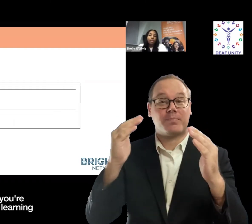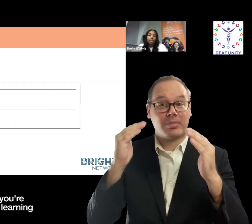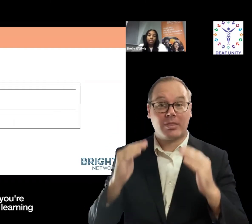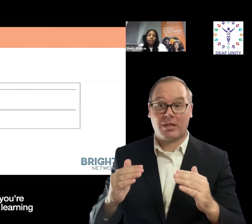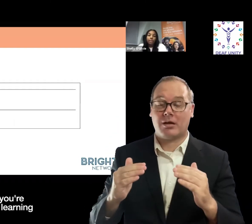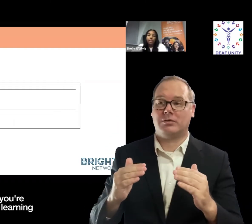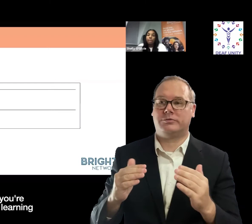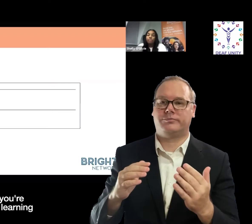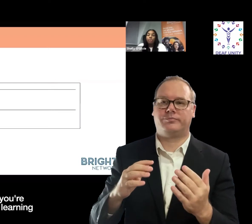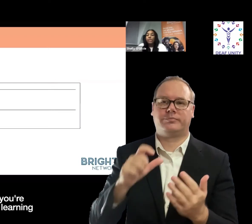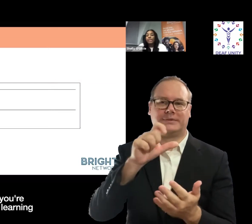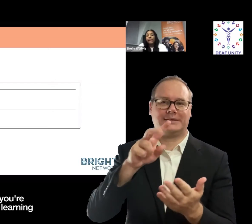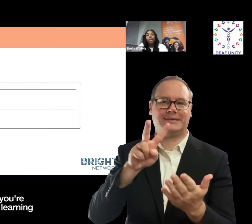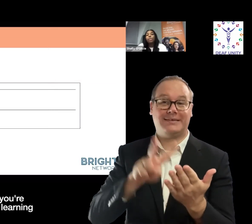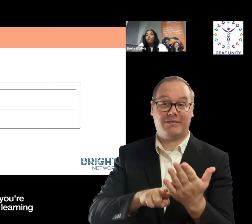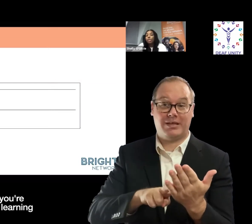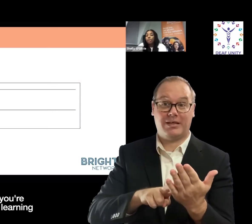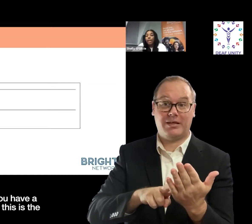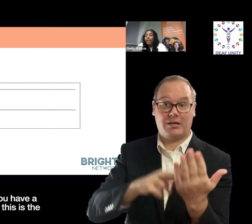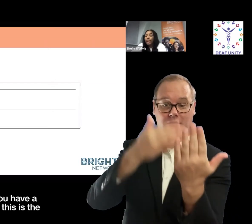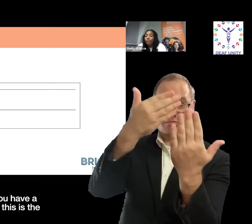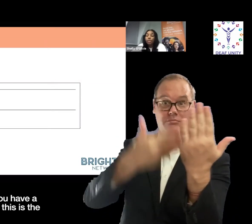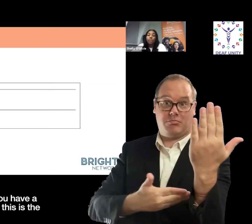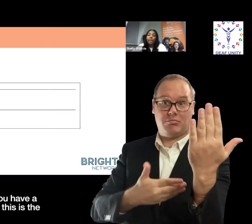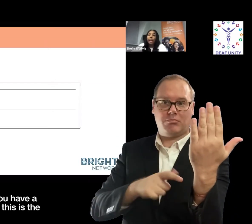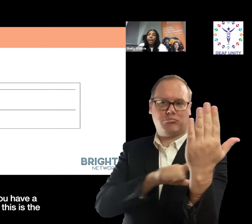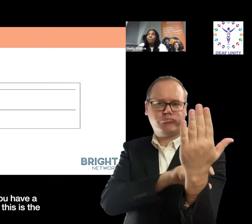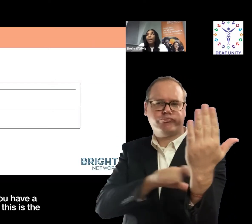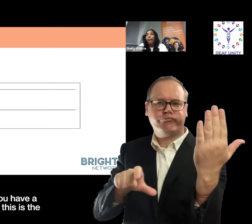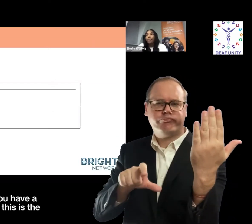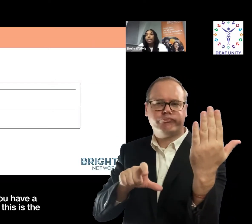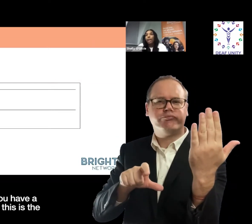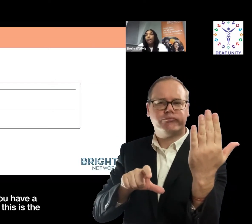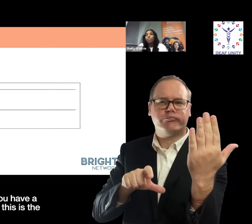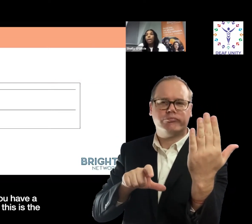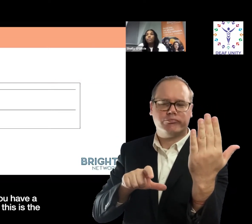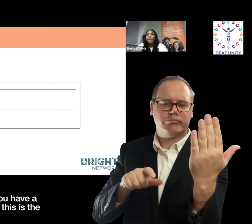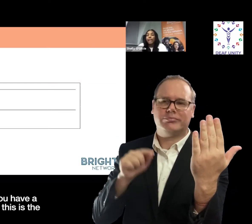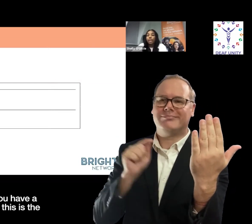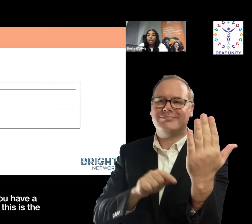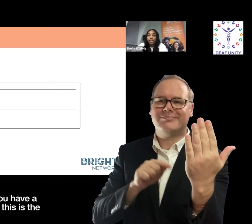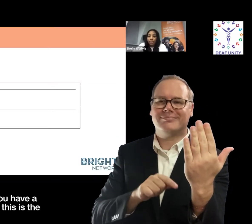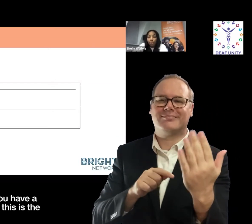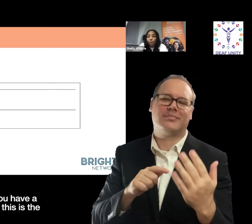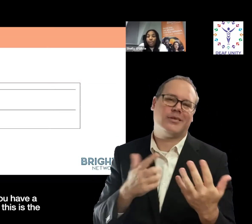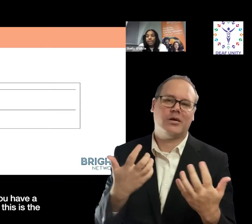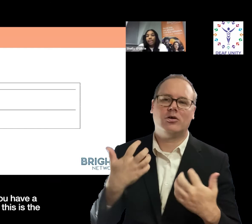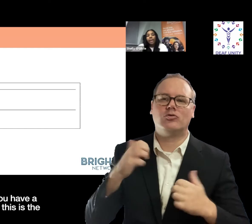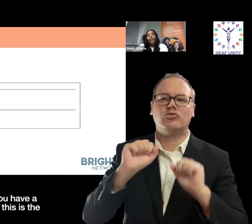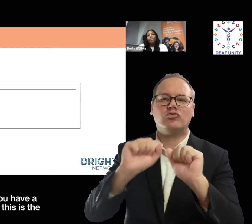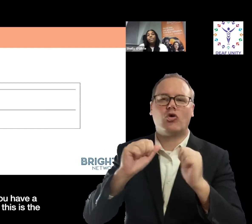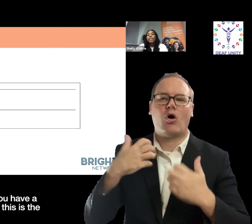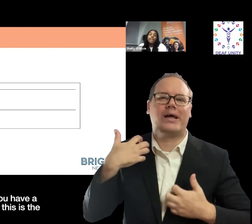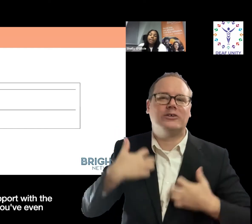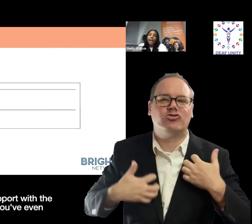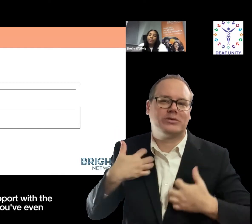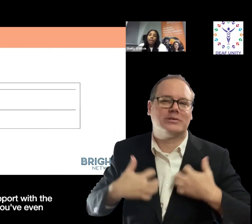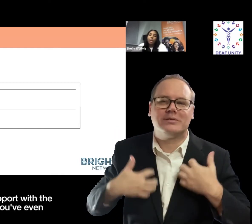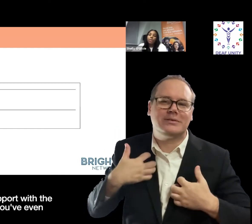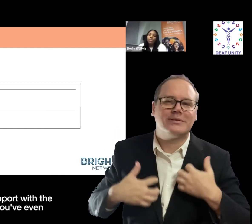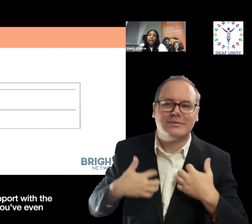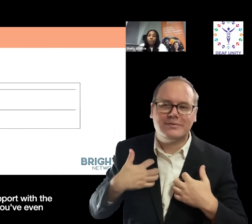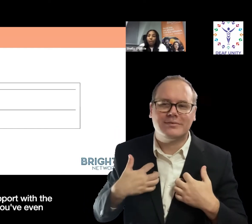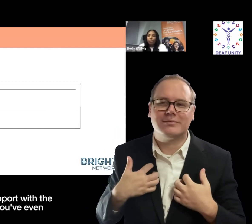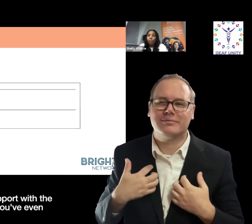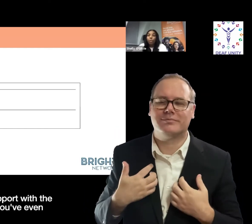again, it could be maybe you're interested in languages, you're learning a language currently, perhaps you have particular interest in sports. This is an area